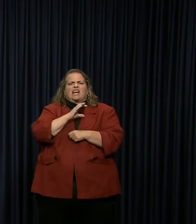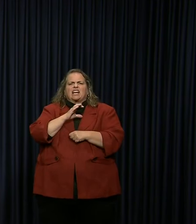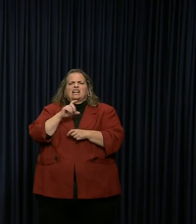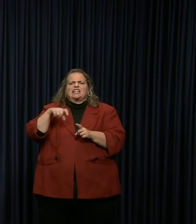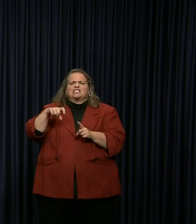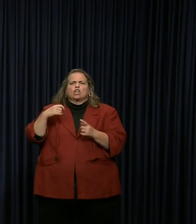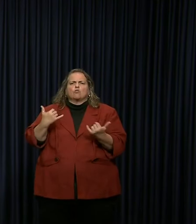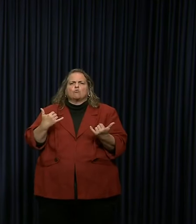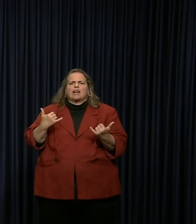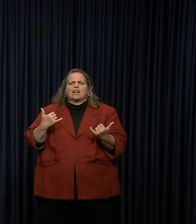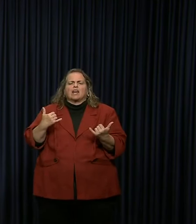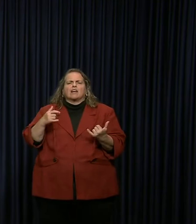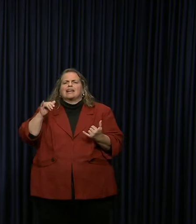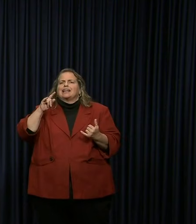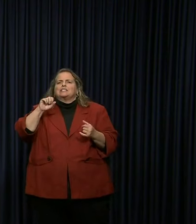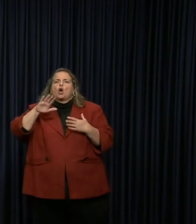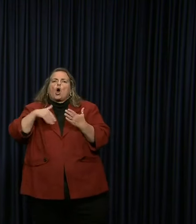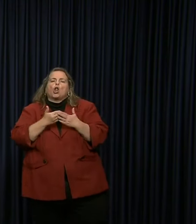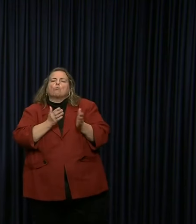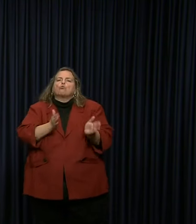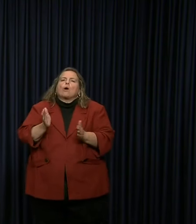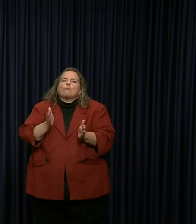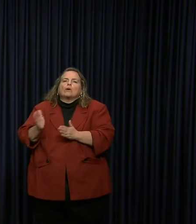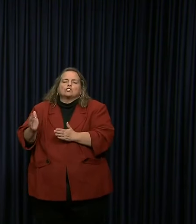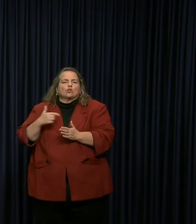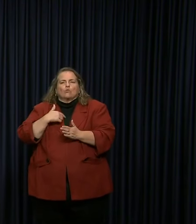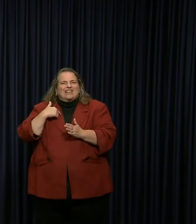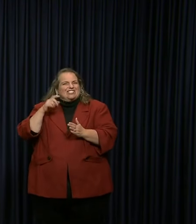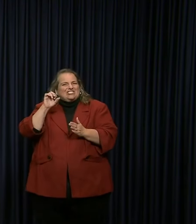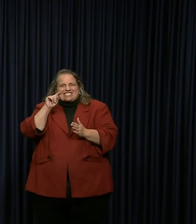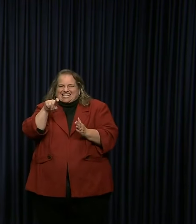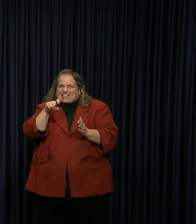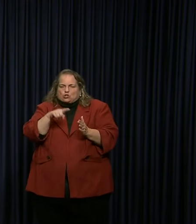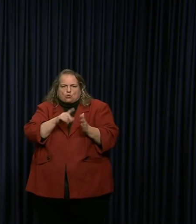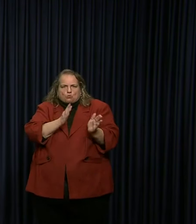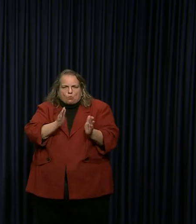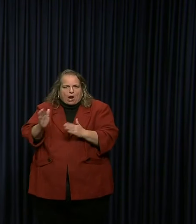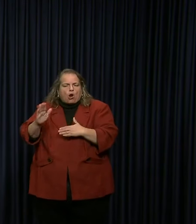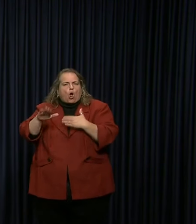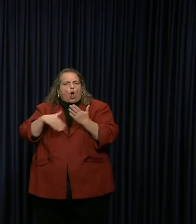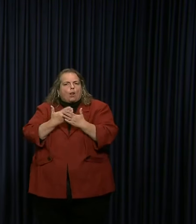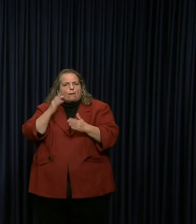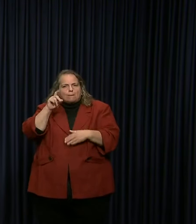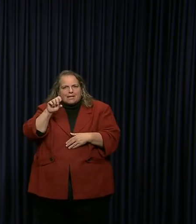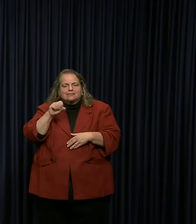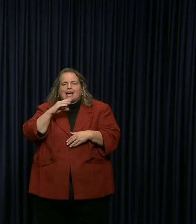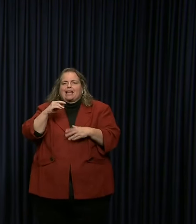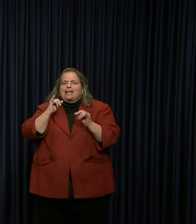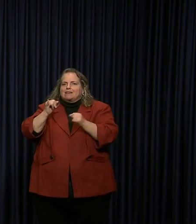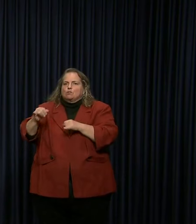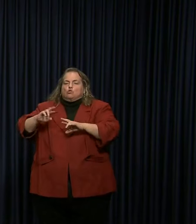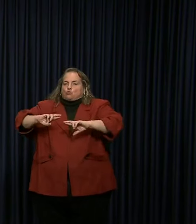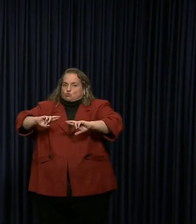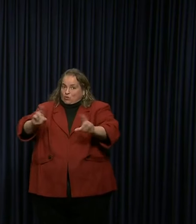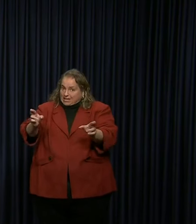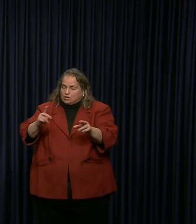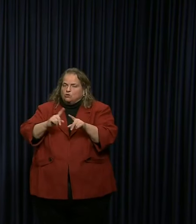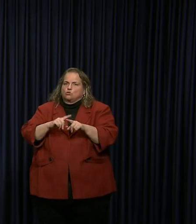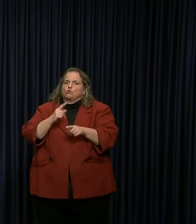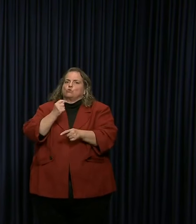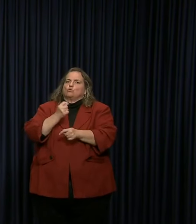now? It is all preparation, and we need every bed and every individual ready to treat COVID-19